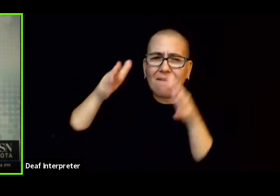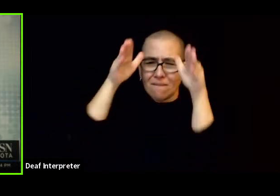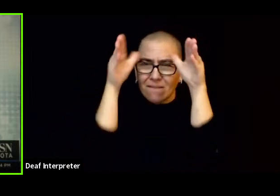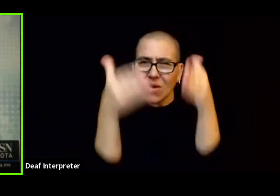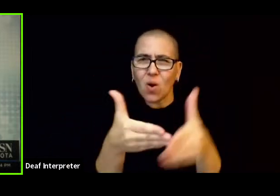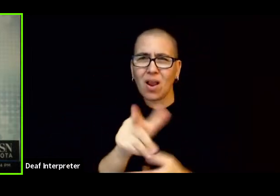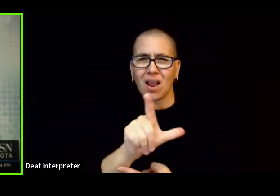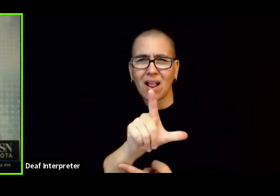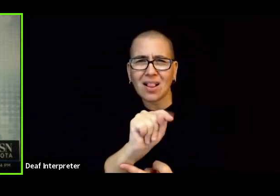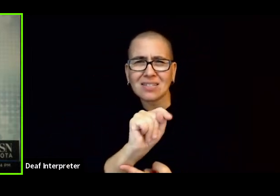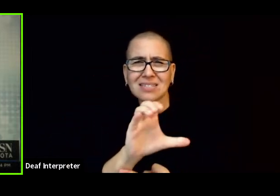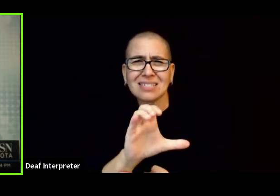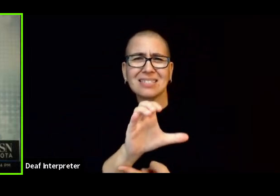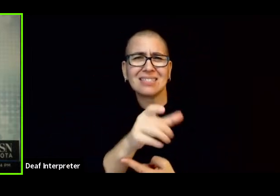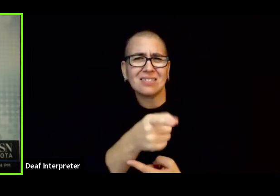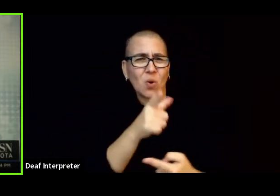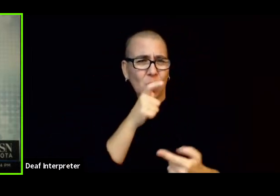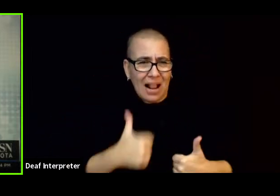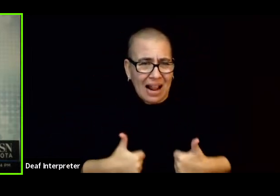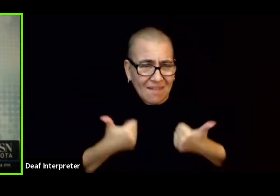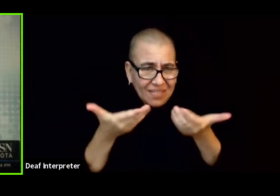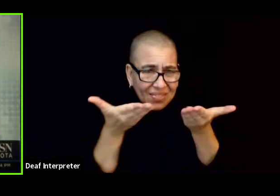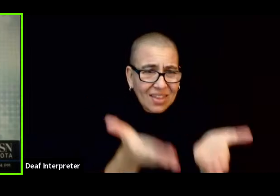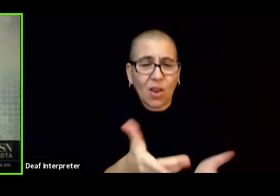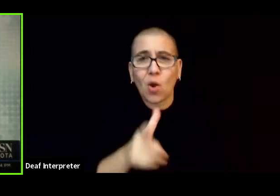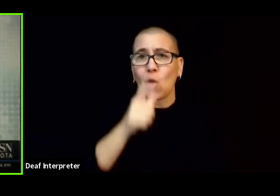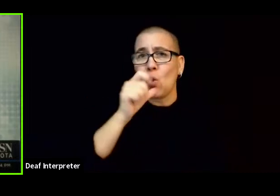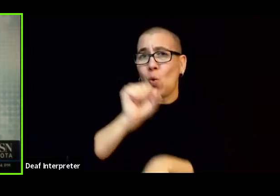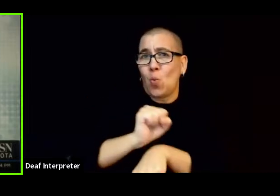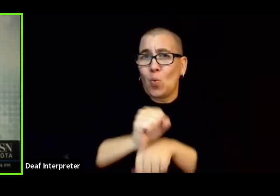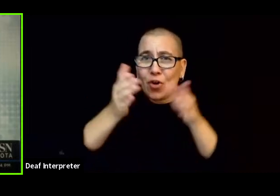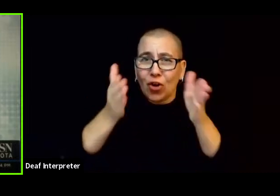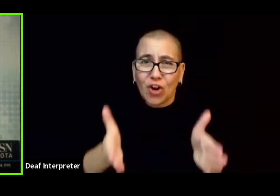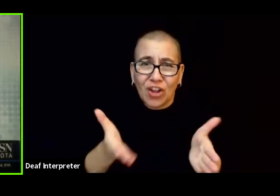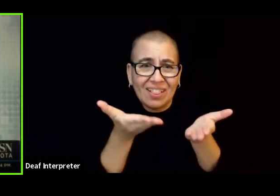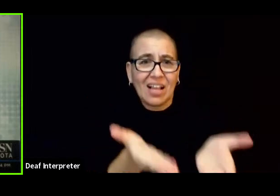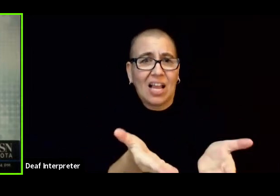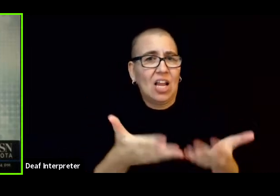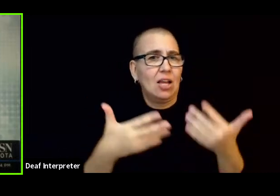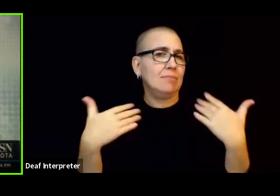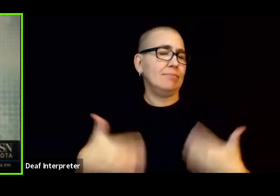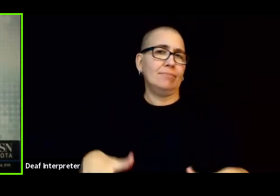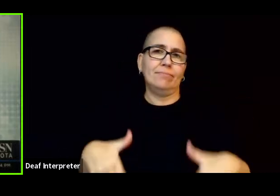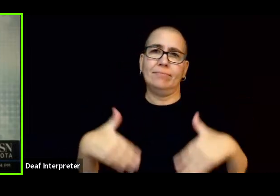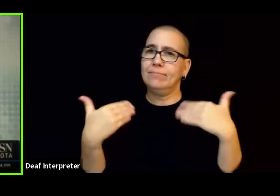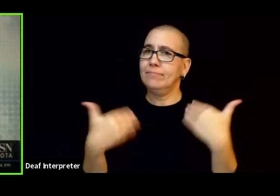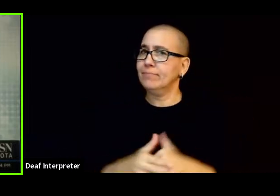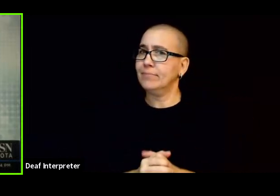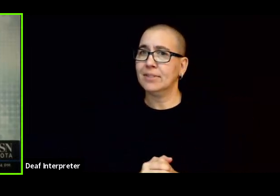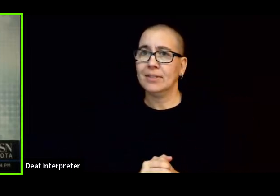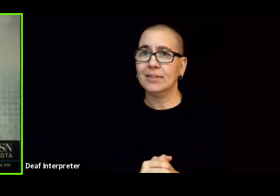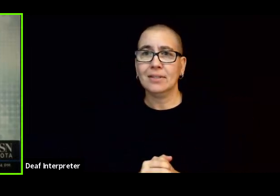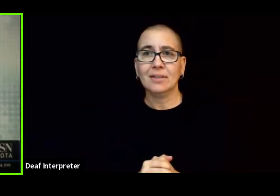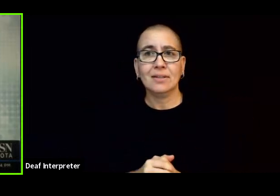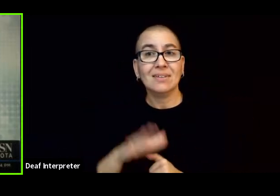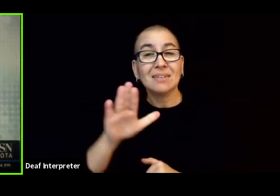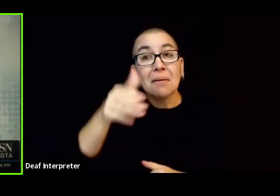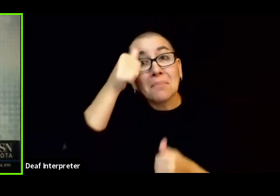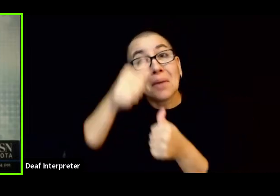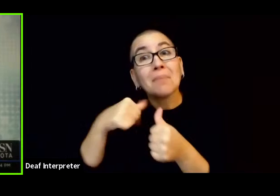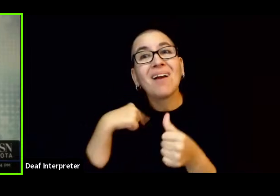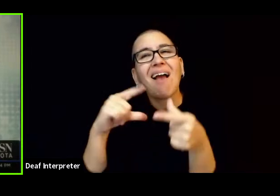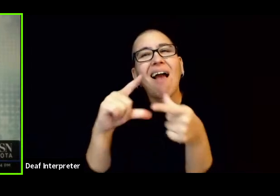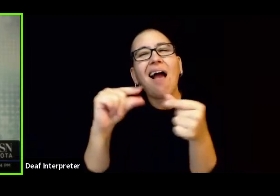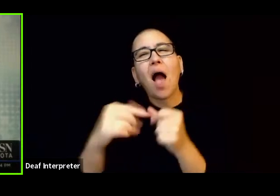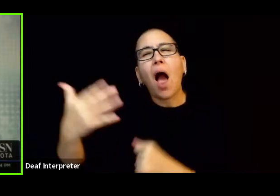been saying for quite a few days and weeks now, even the best flood walls can fail if the waters rise high enough.